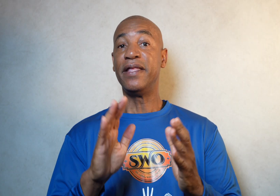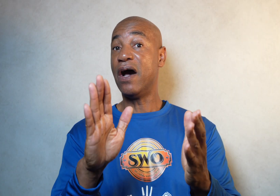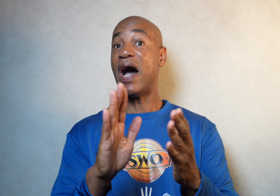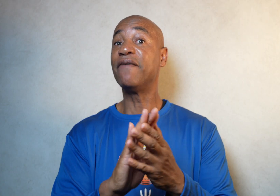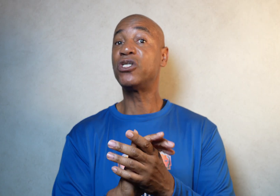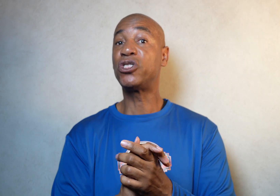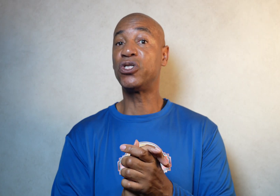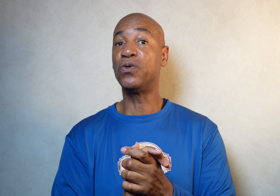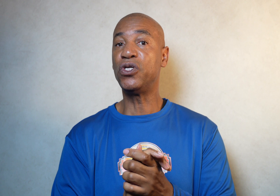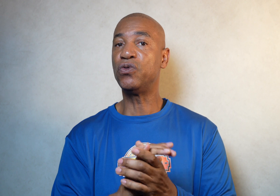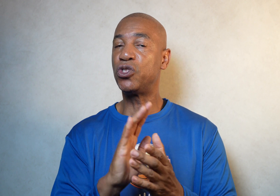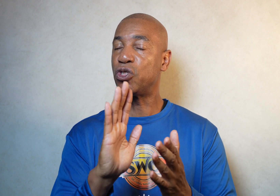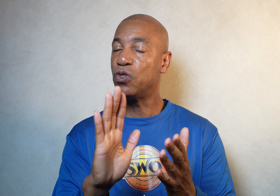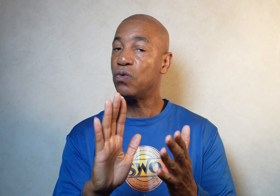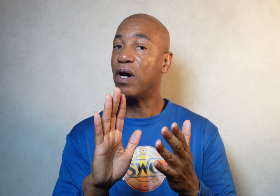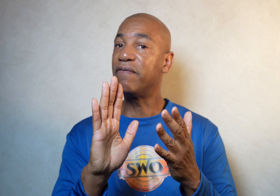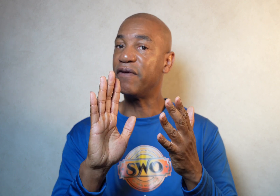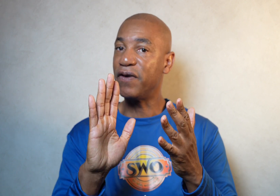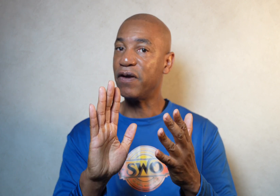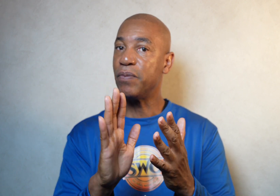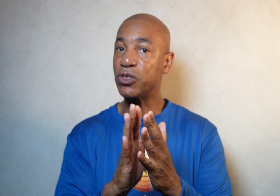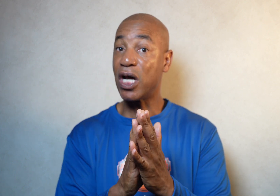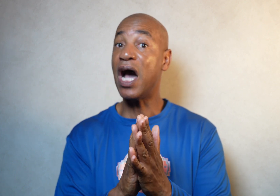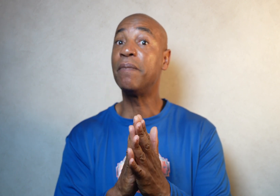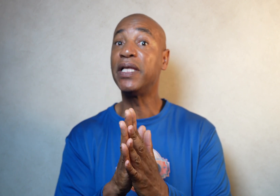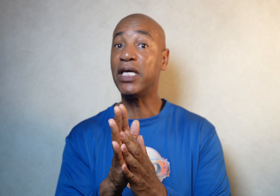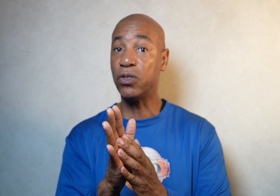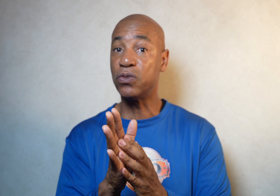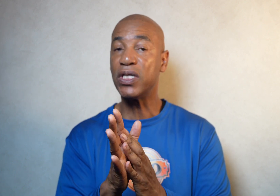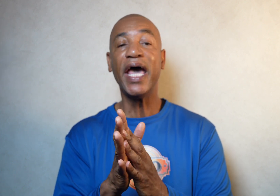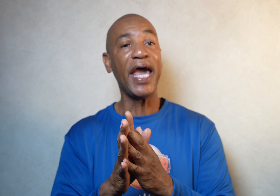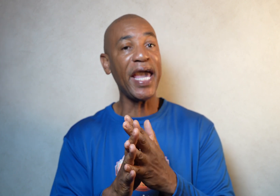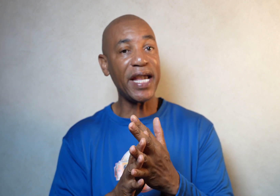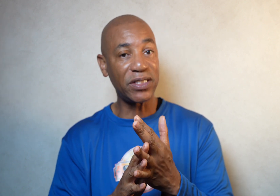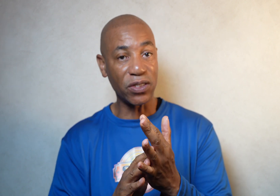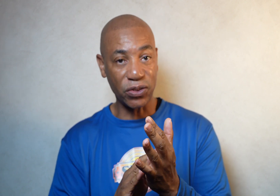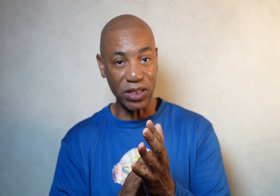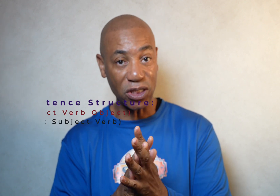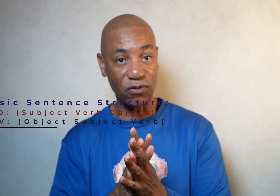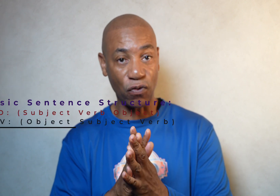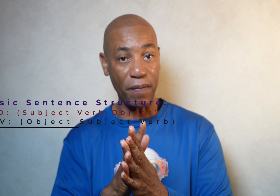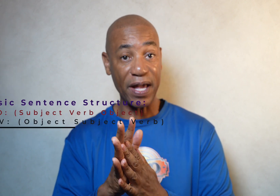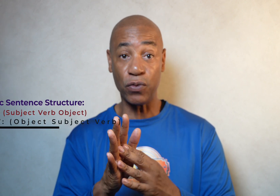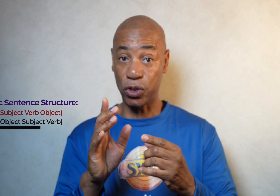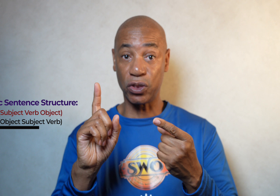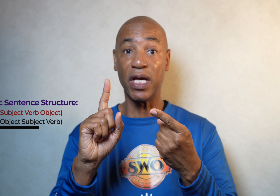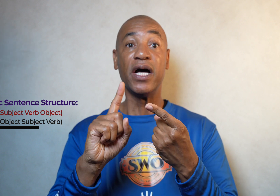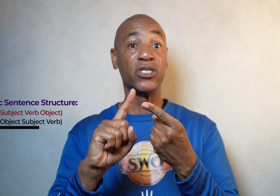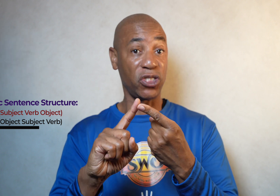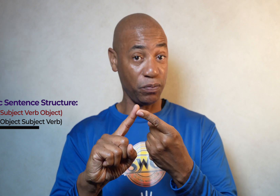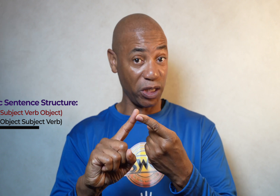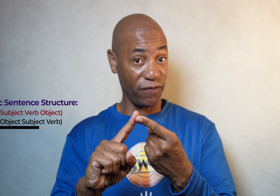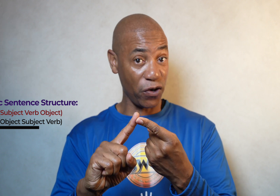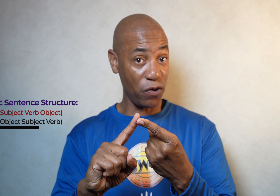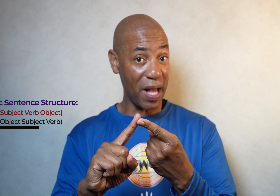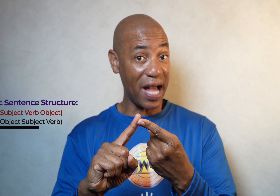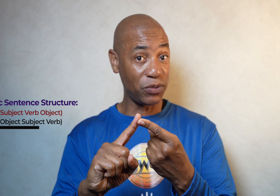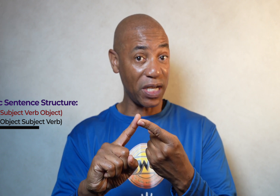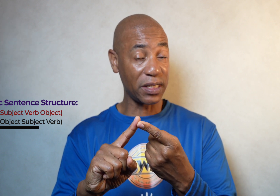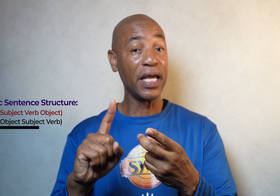Now, I've just shown you two of the very most commonly used ASL sentence format, which is subject, verb, object,